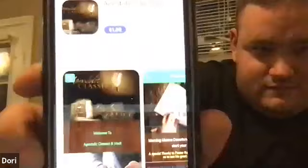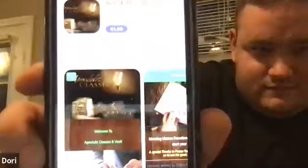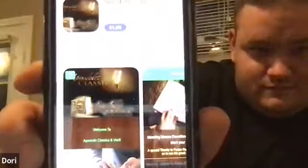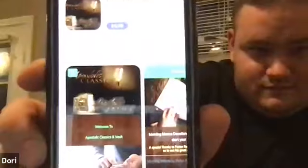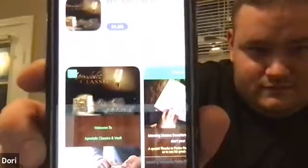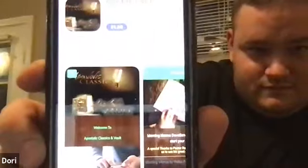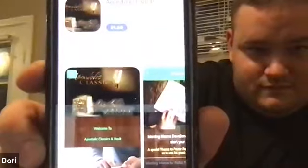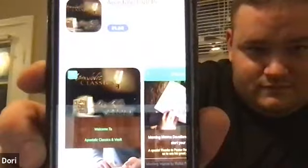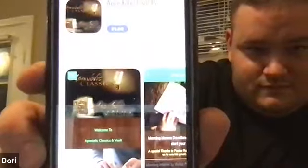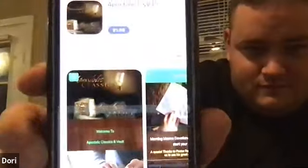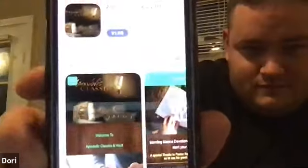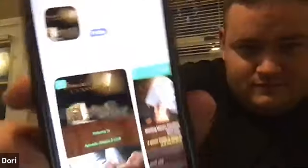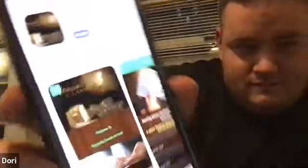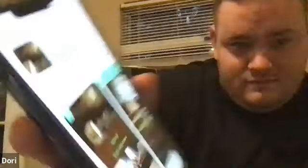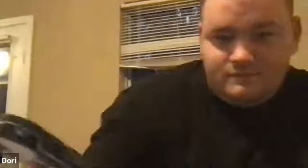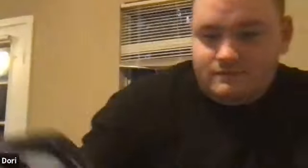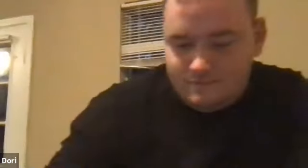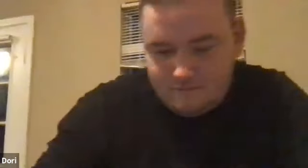Victor. Oh.